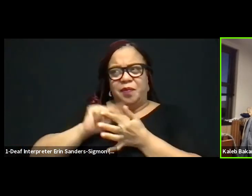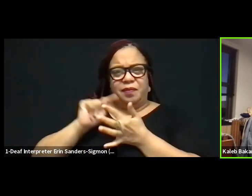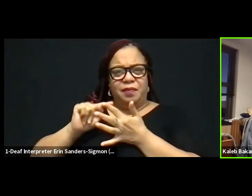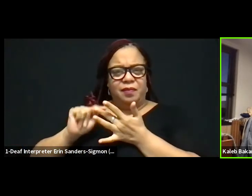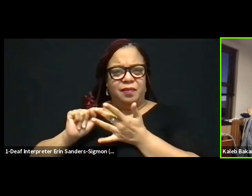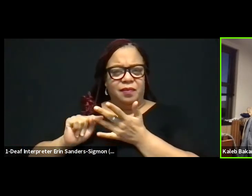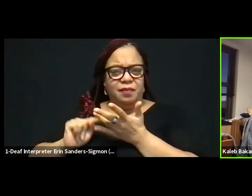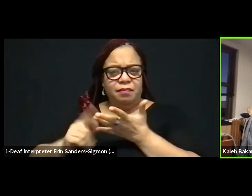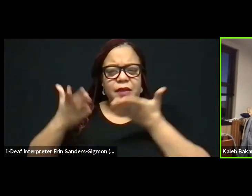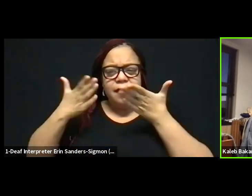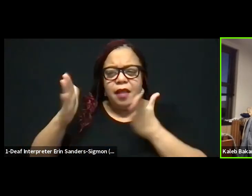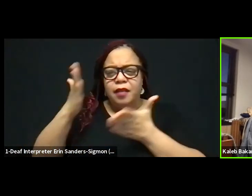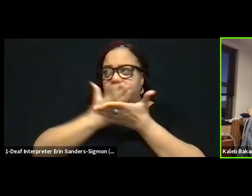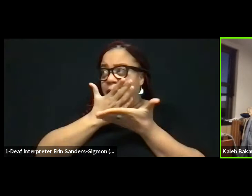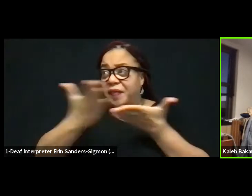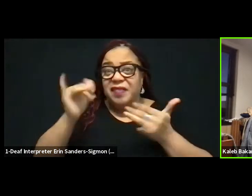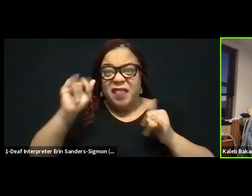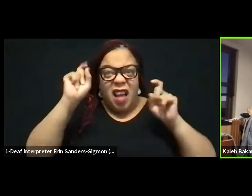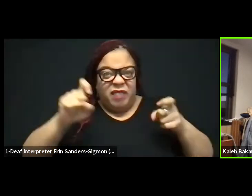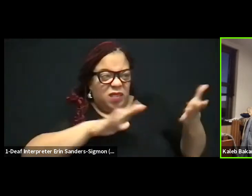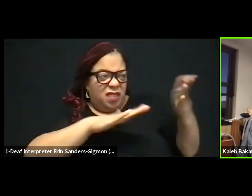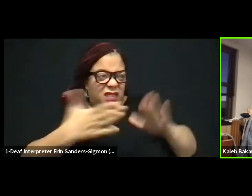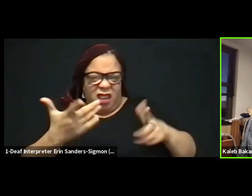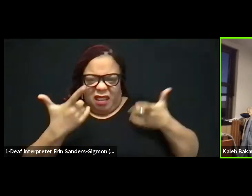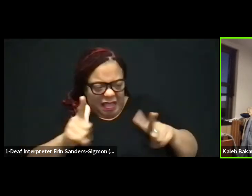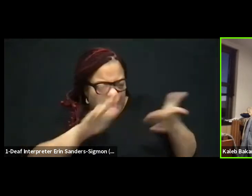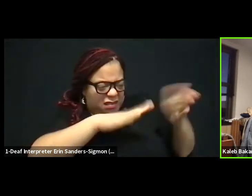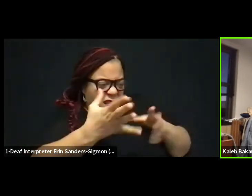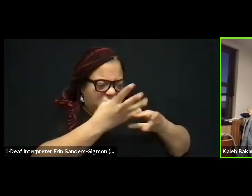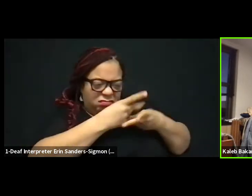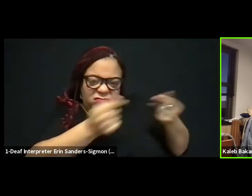birth. I think about it as resurrection.